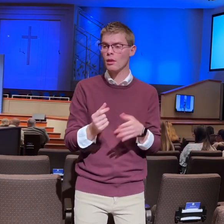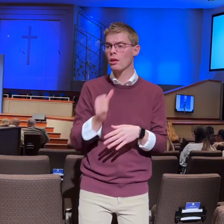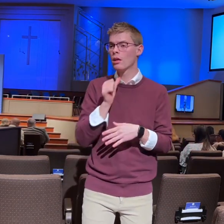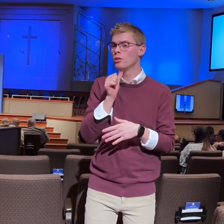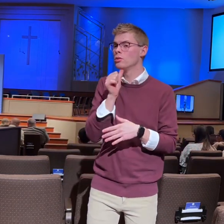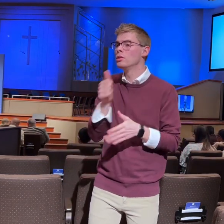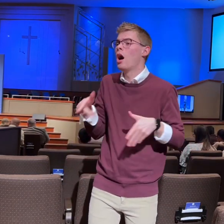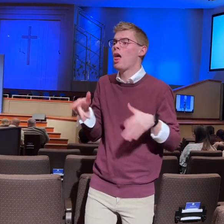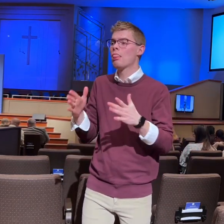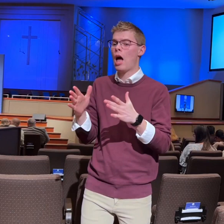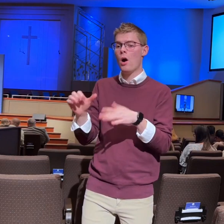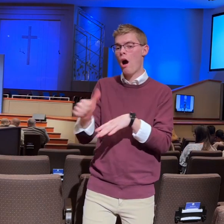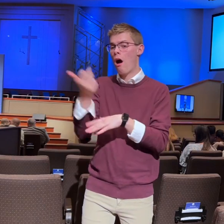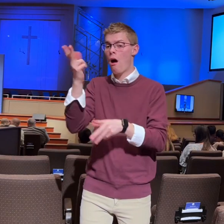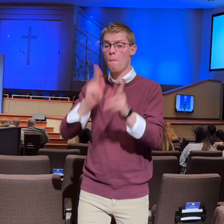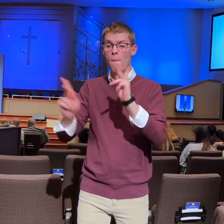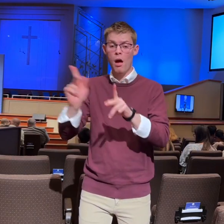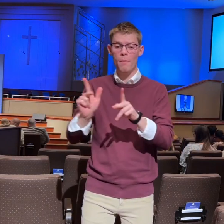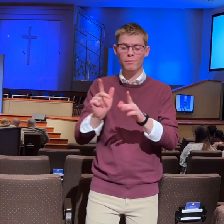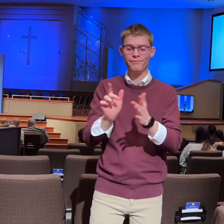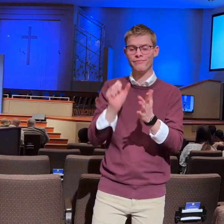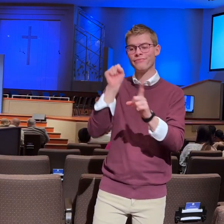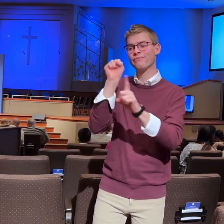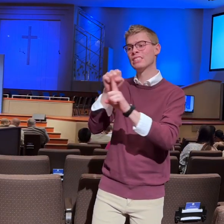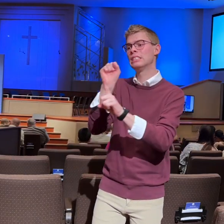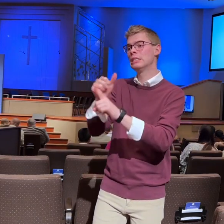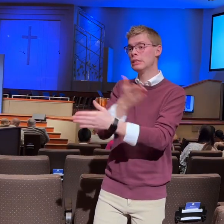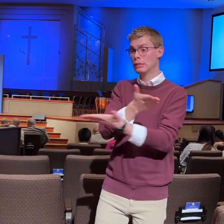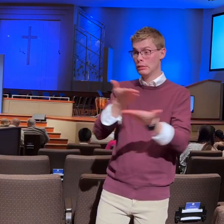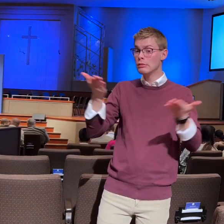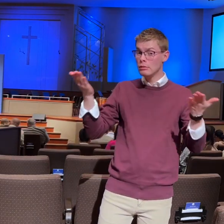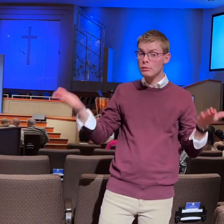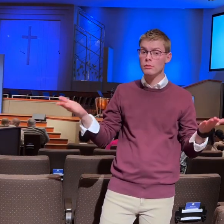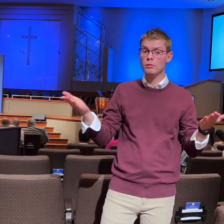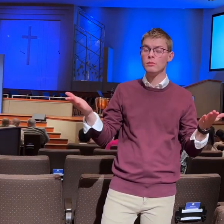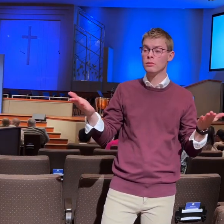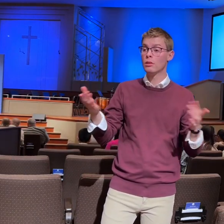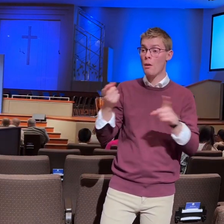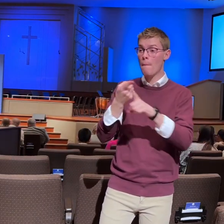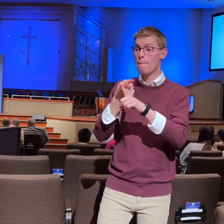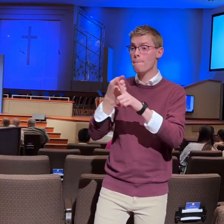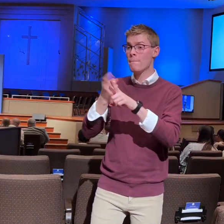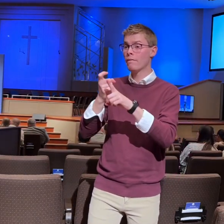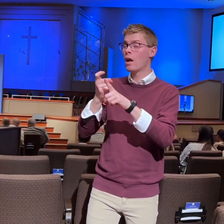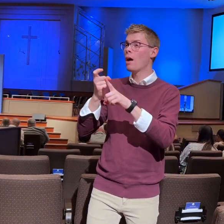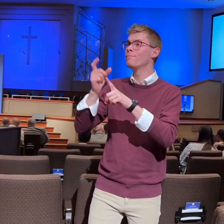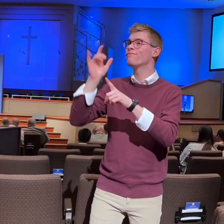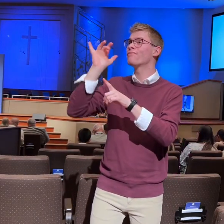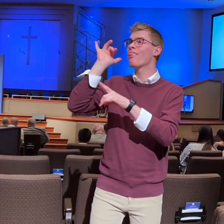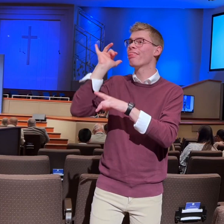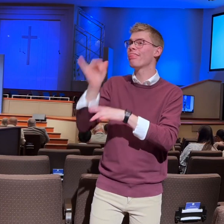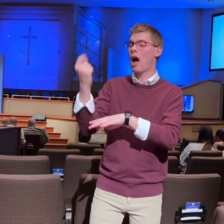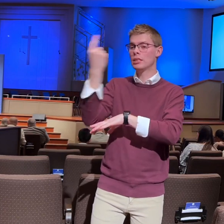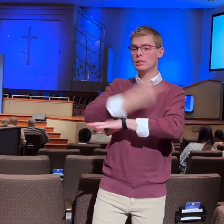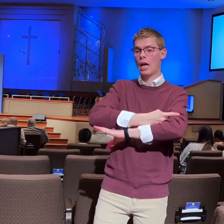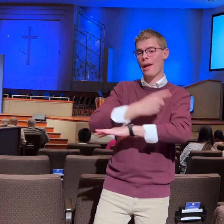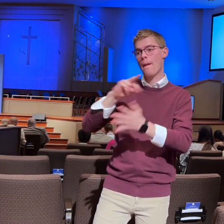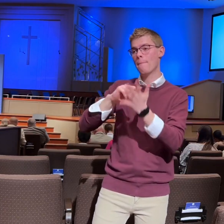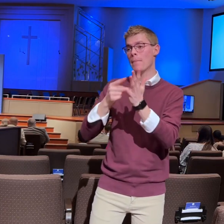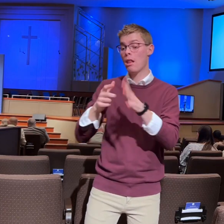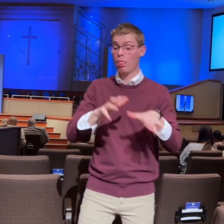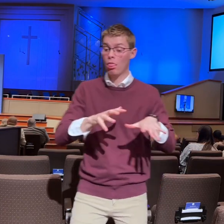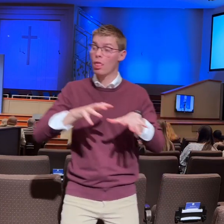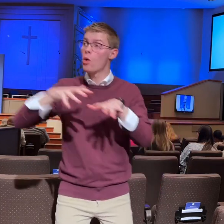by any means. For that day, speaking of the coming of our Lord, that day shall not come